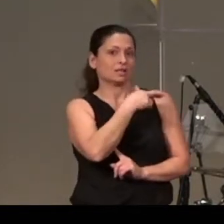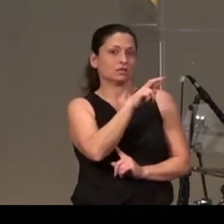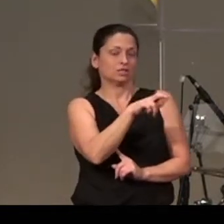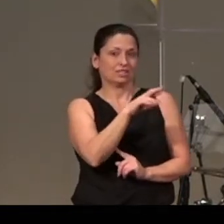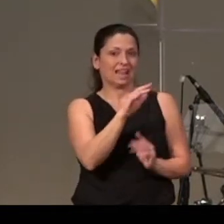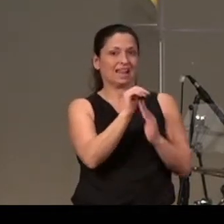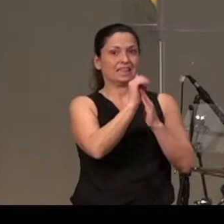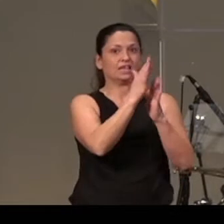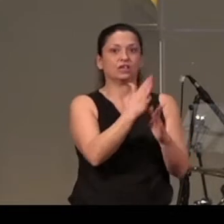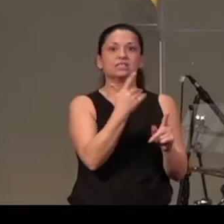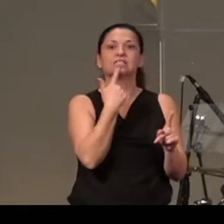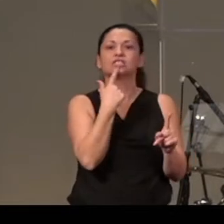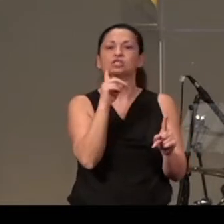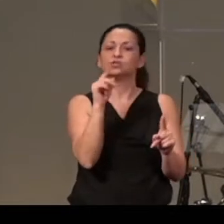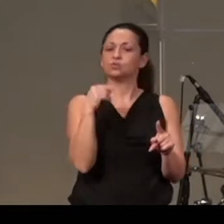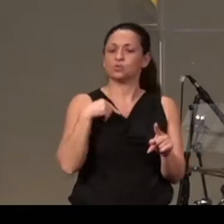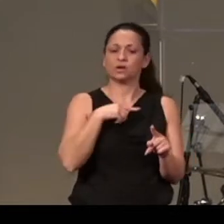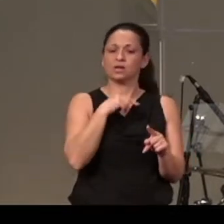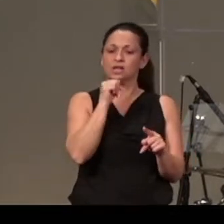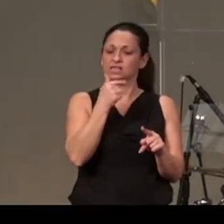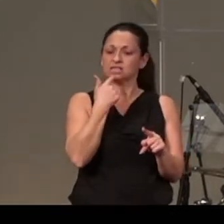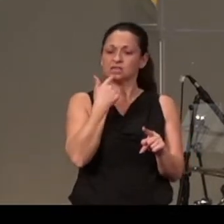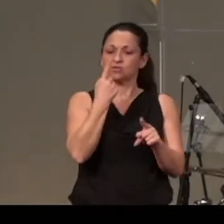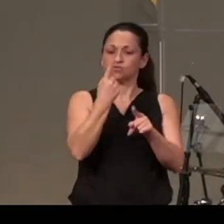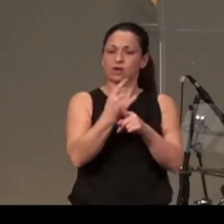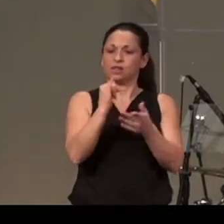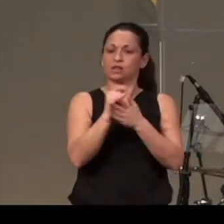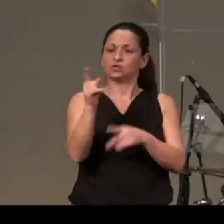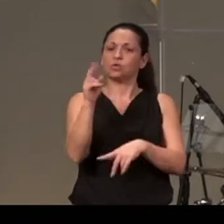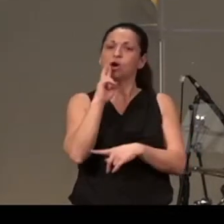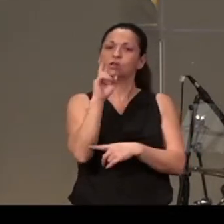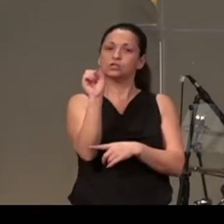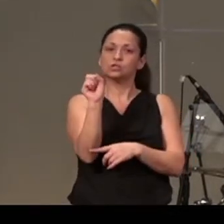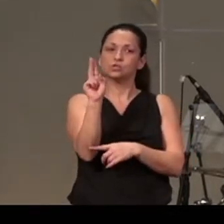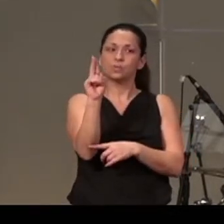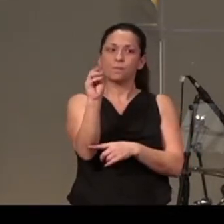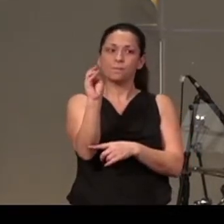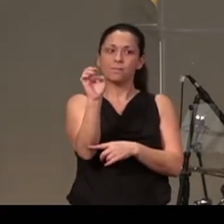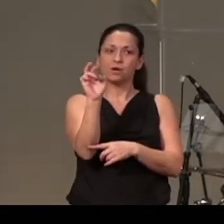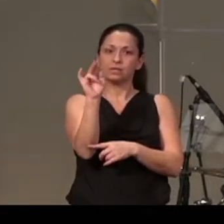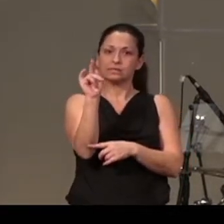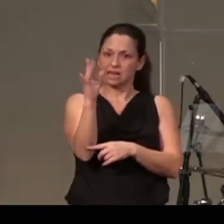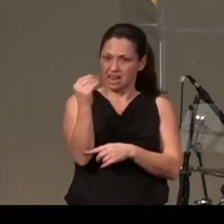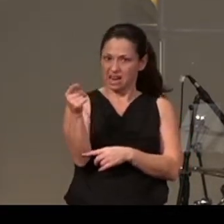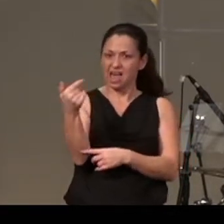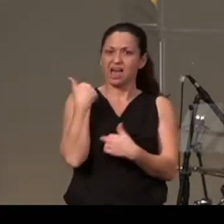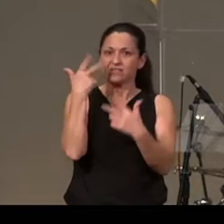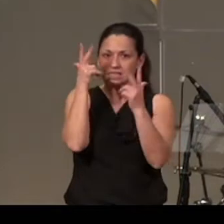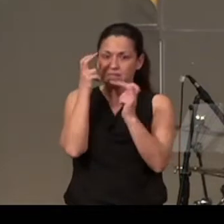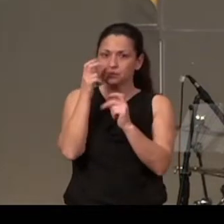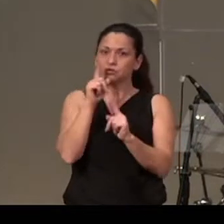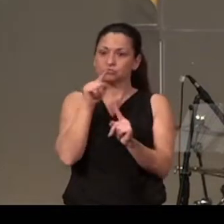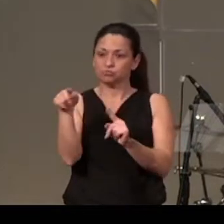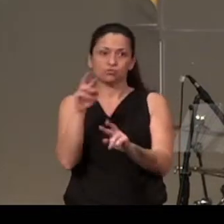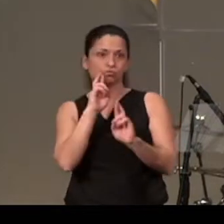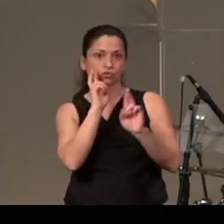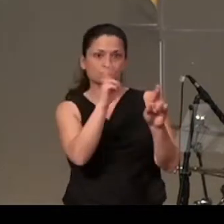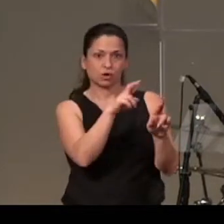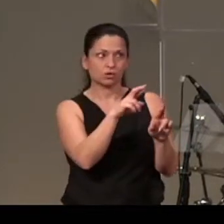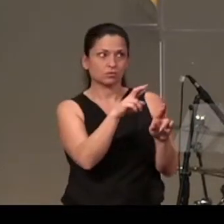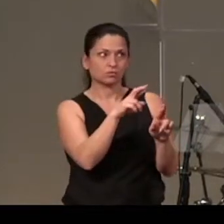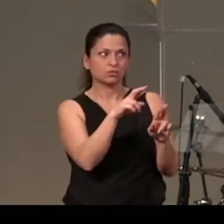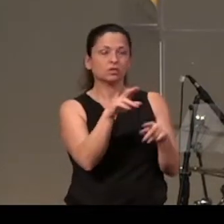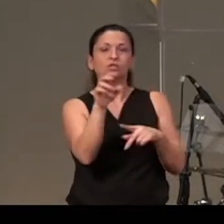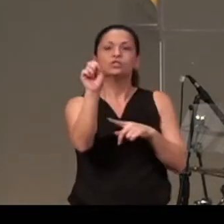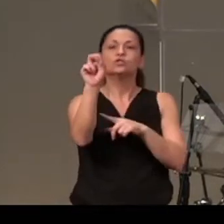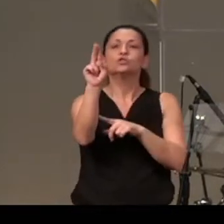we not say rightly that you are a Samaritan and have a demon? So they respond and they call him a Samaritan, which